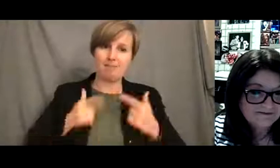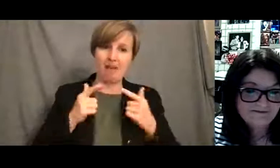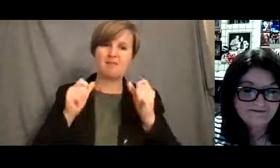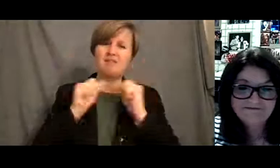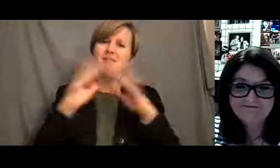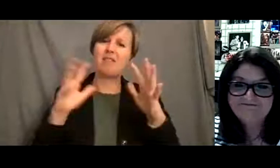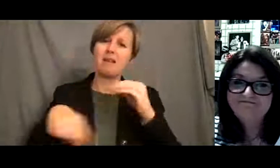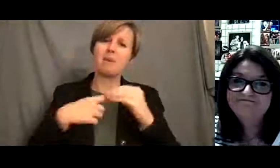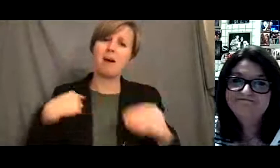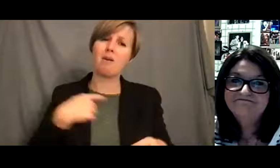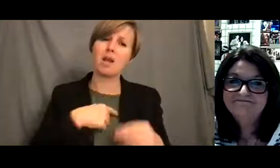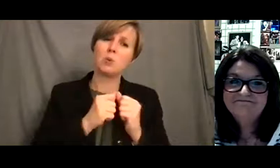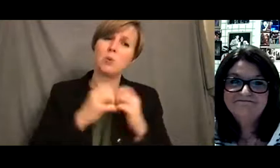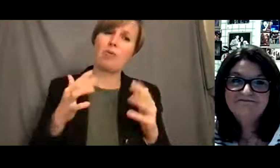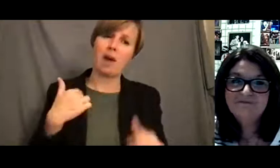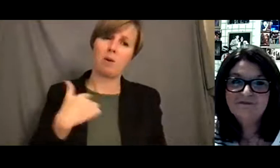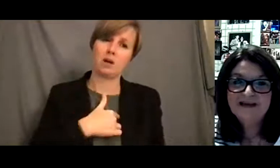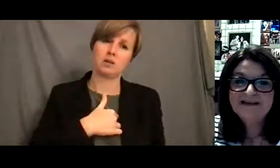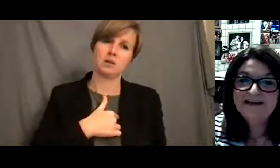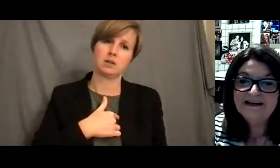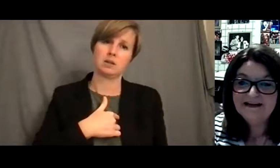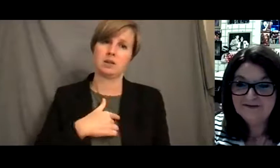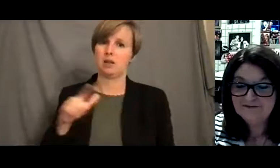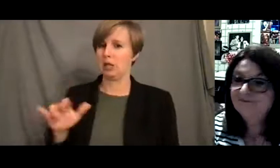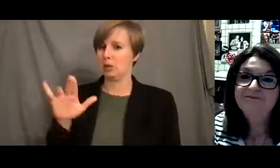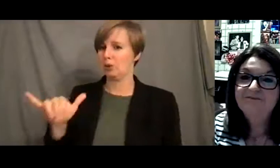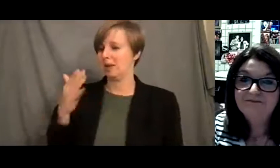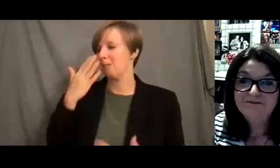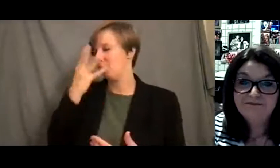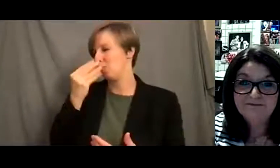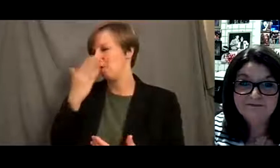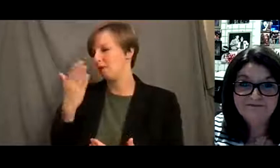without us. Beautifully said. Thank you all so much for being here tonight.